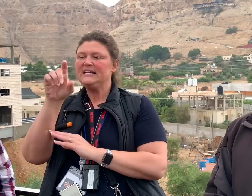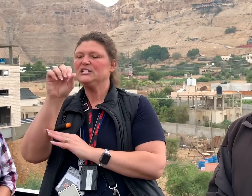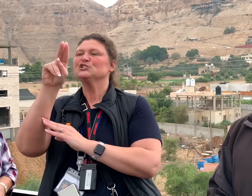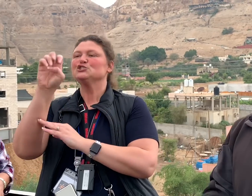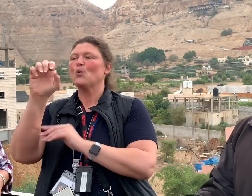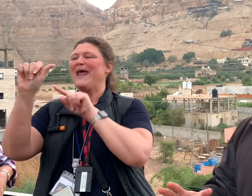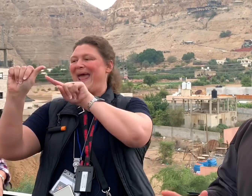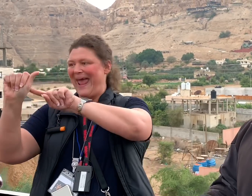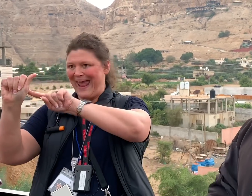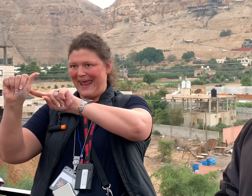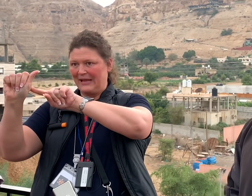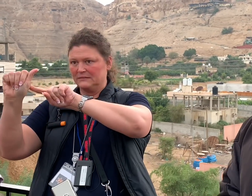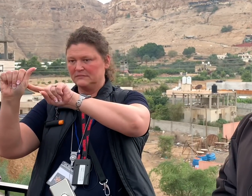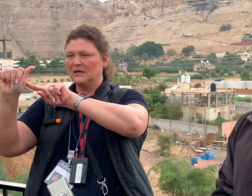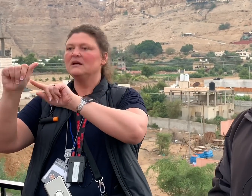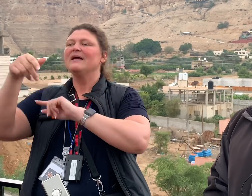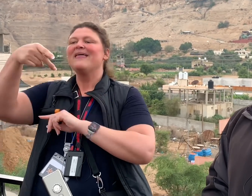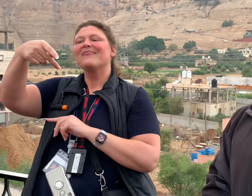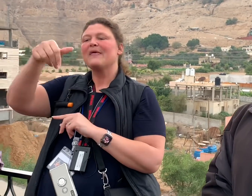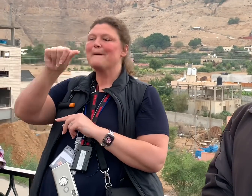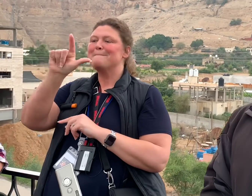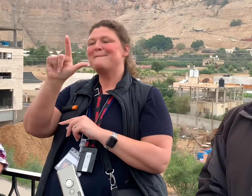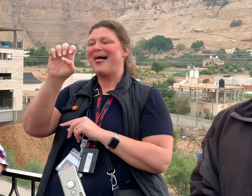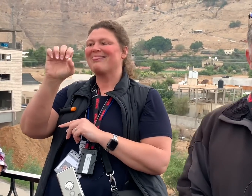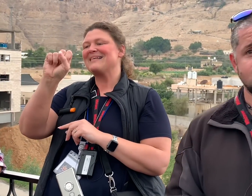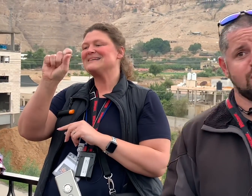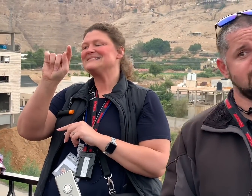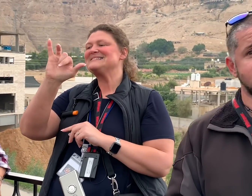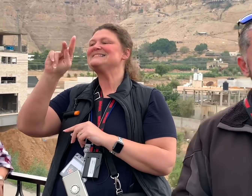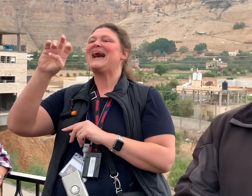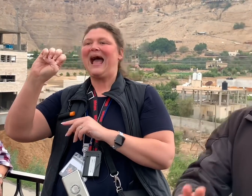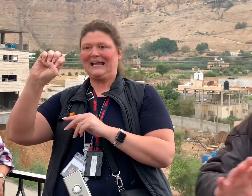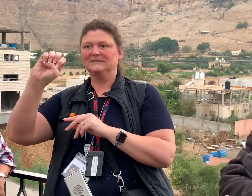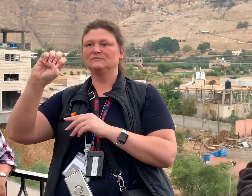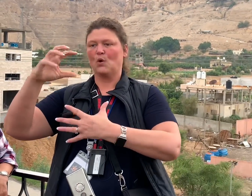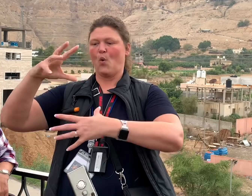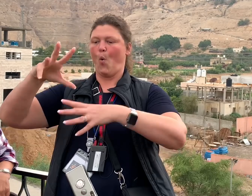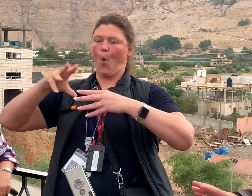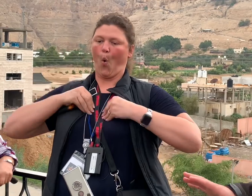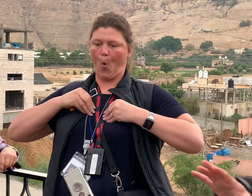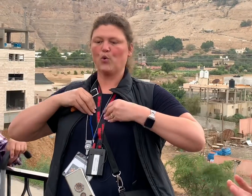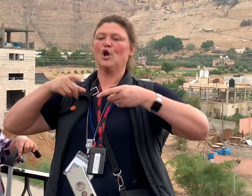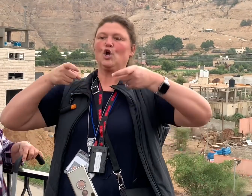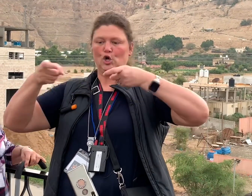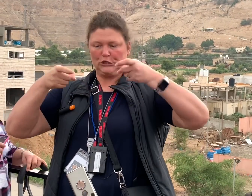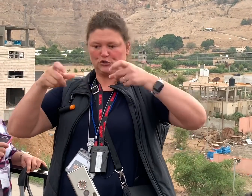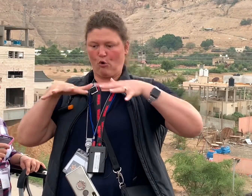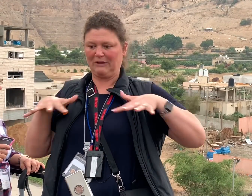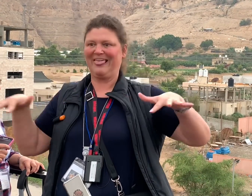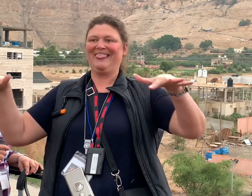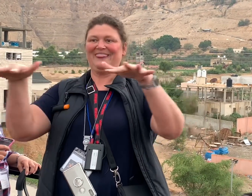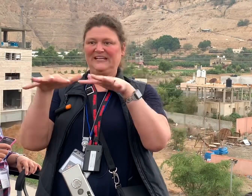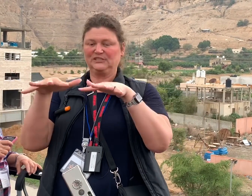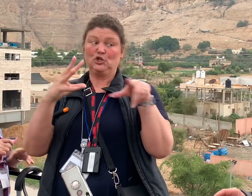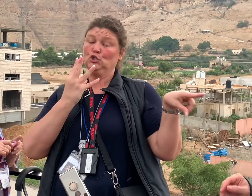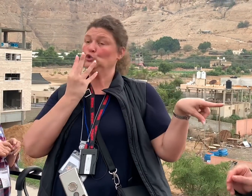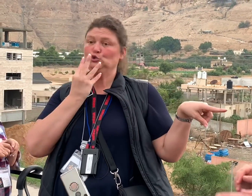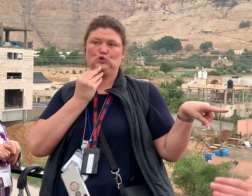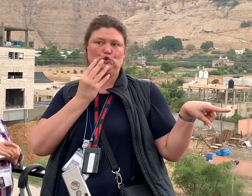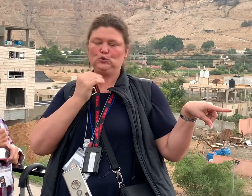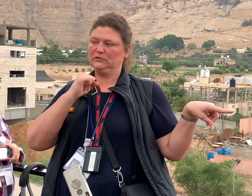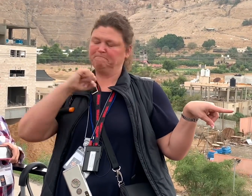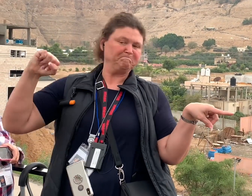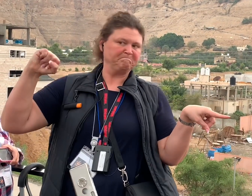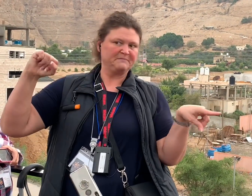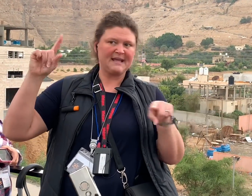West Bank, under the Palestinian Authority. Entrance for Israeli citizens is completely forbidden, okay?